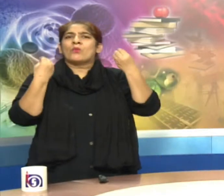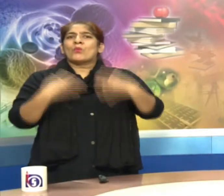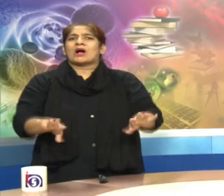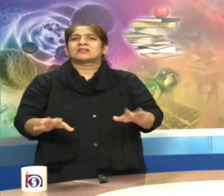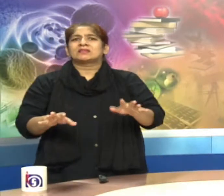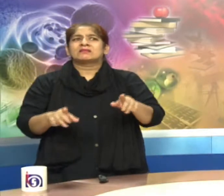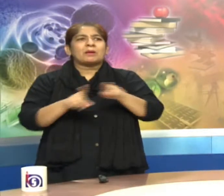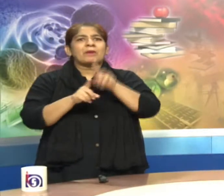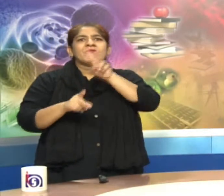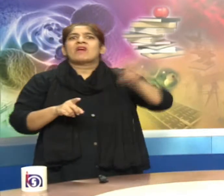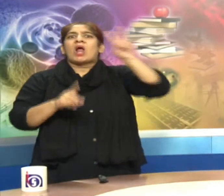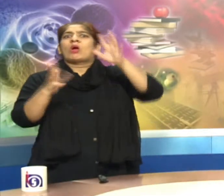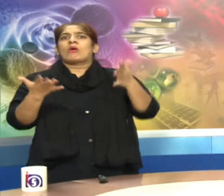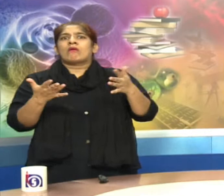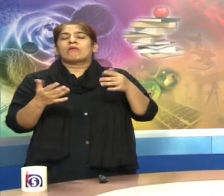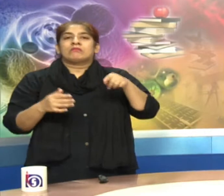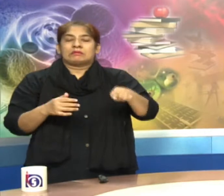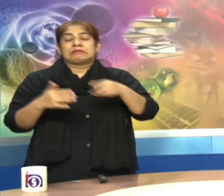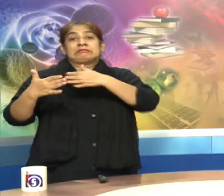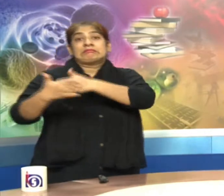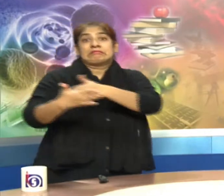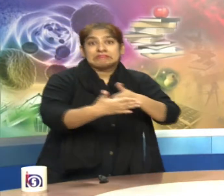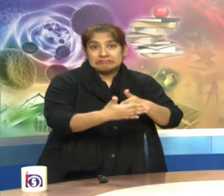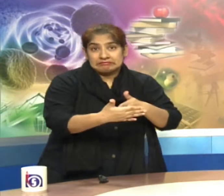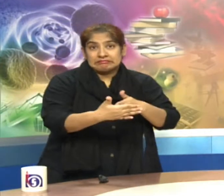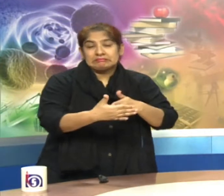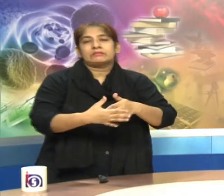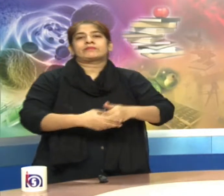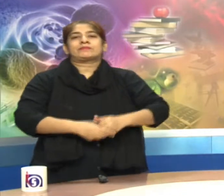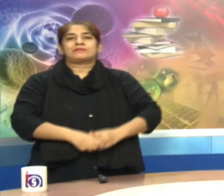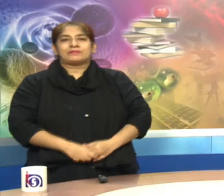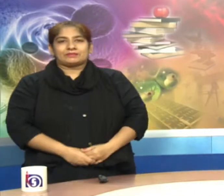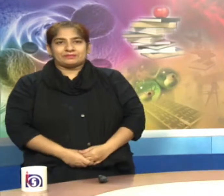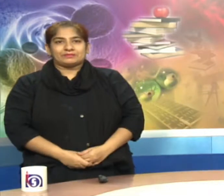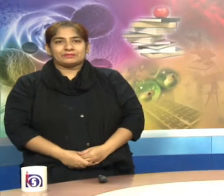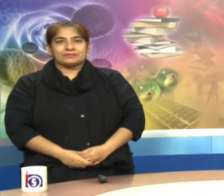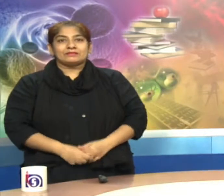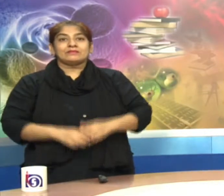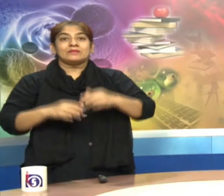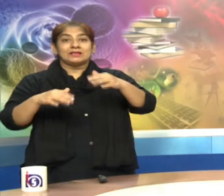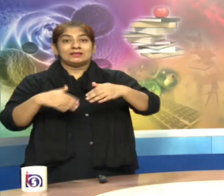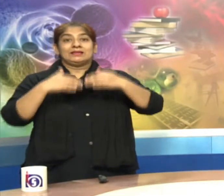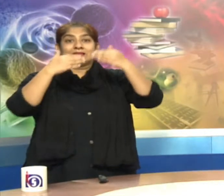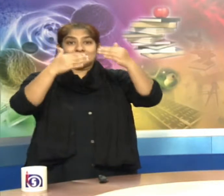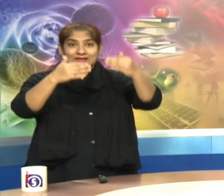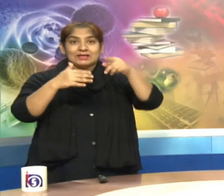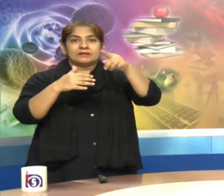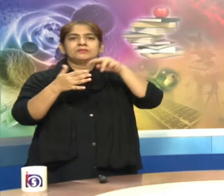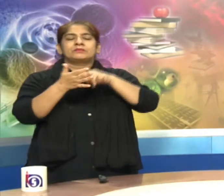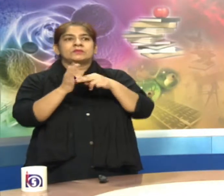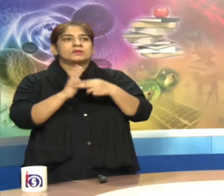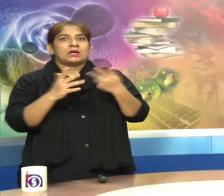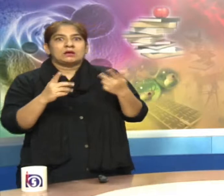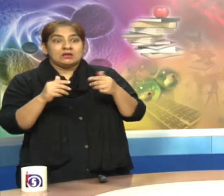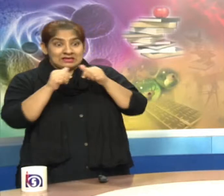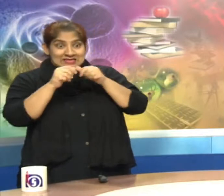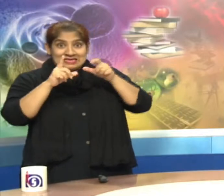Advertising may affect the value system of the society. So it is a kind of